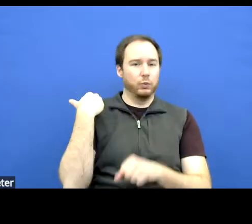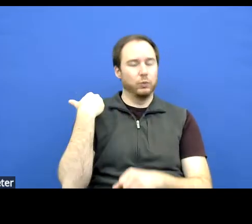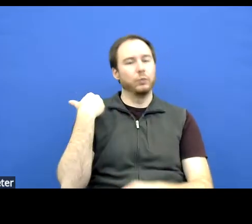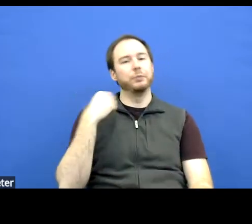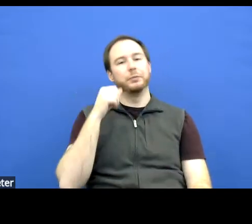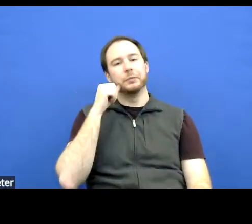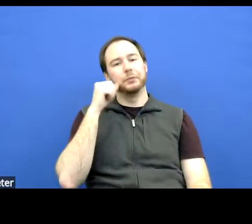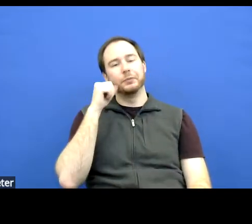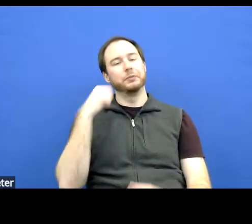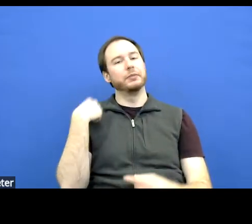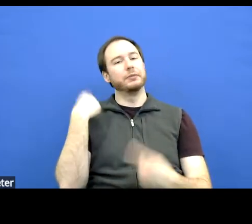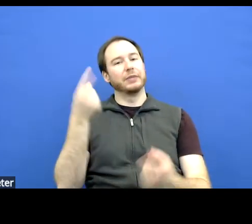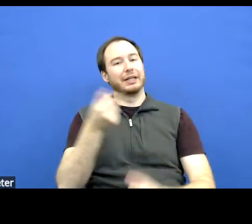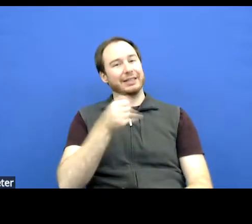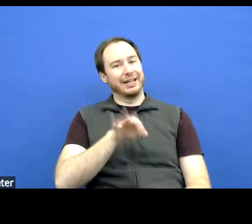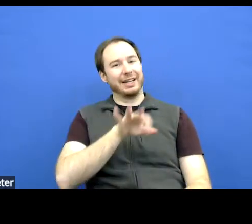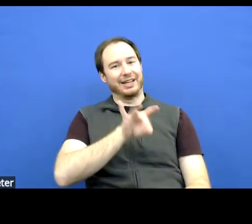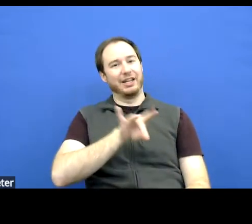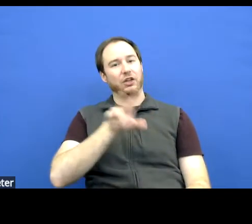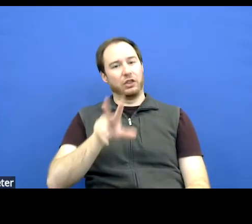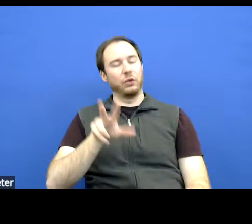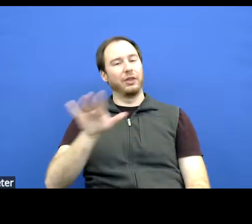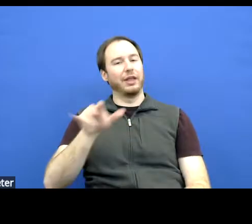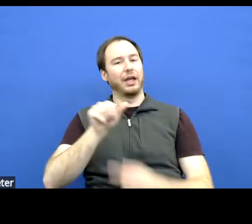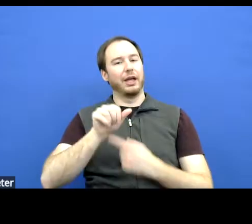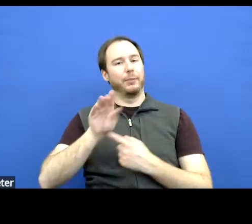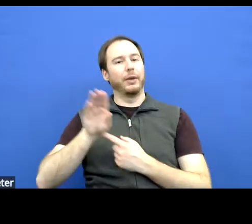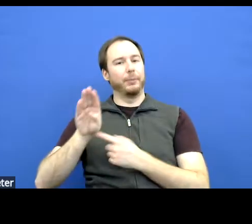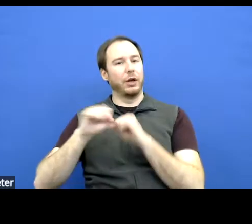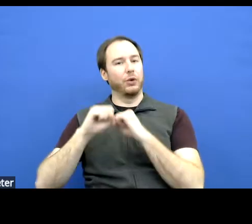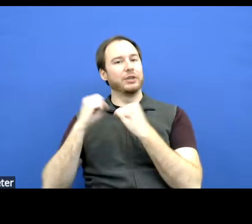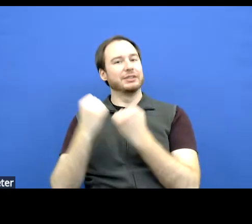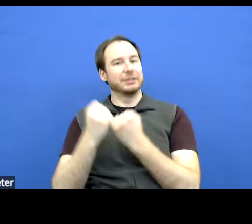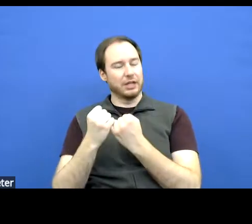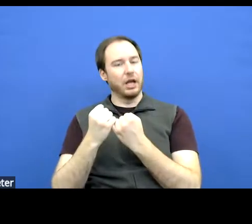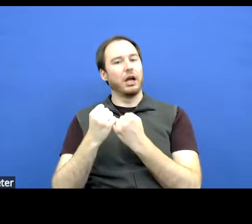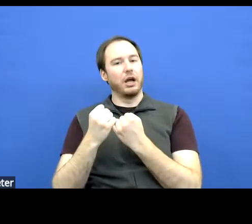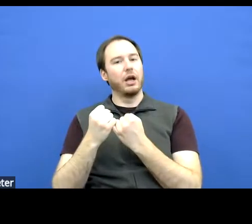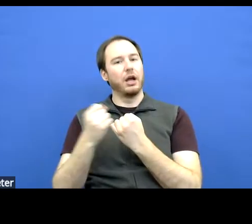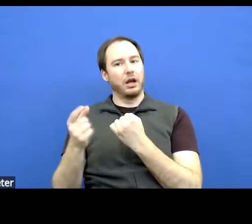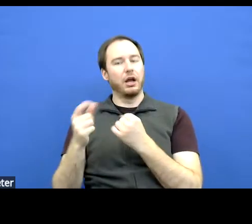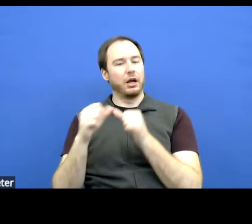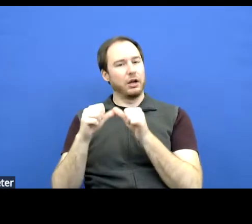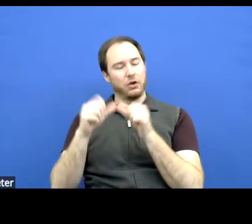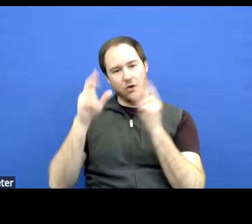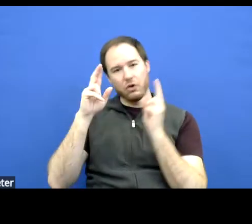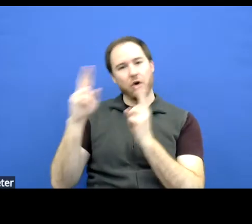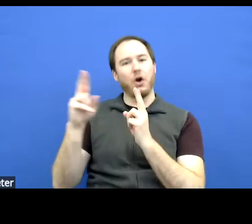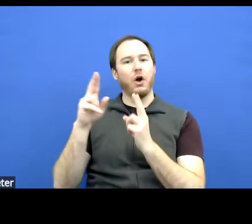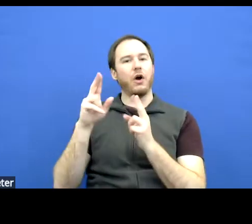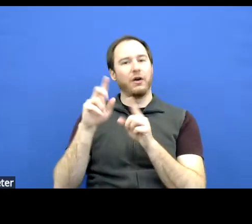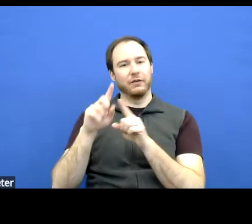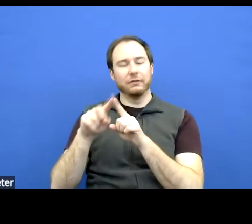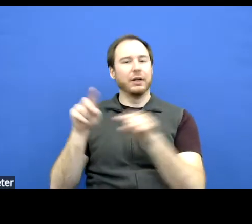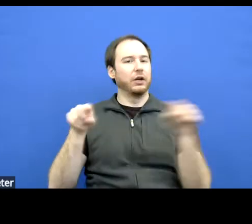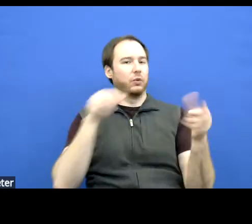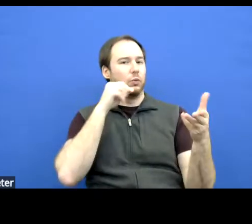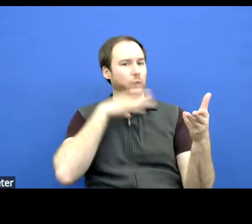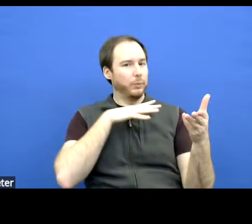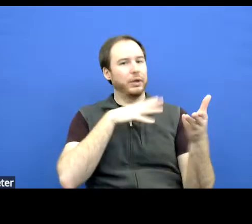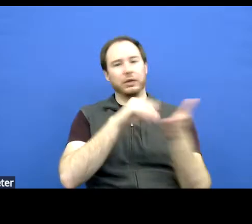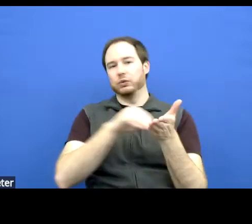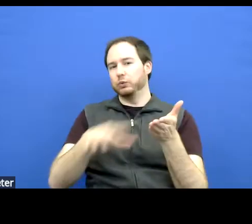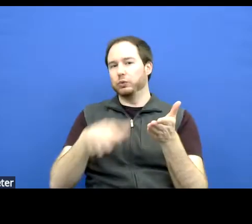Since 1983, the Antoinette Brown Blackwell Society has been honoring women and students who put